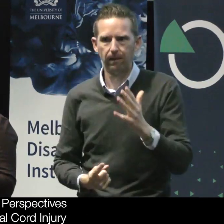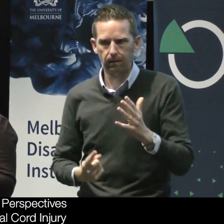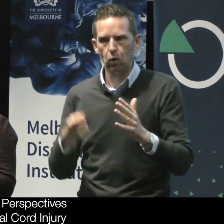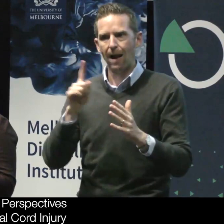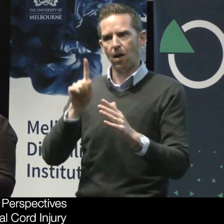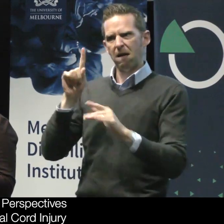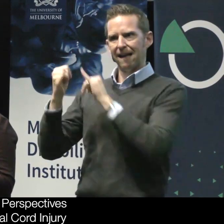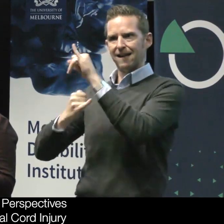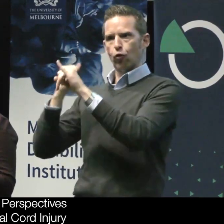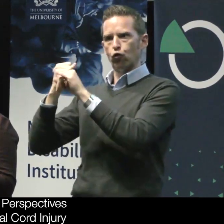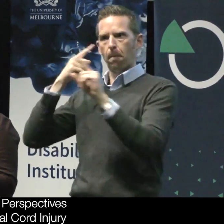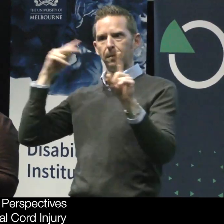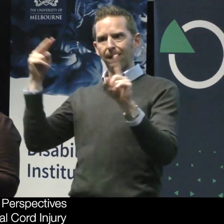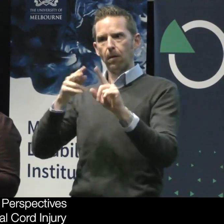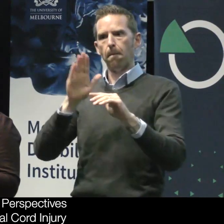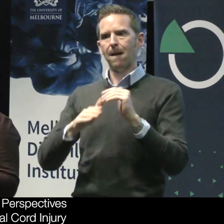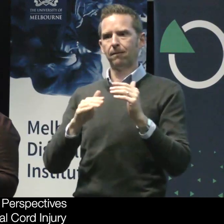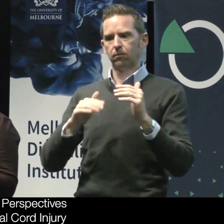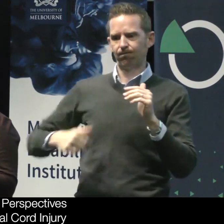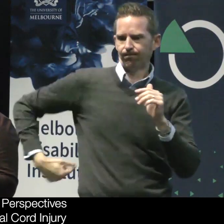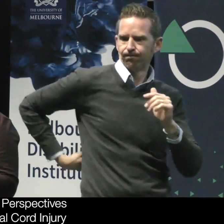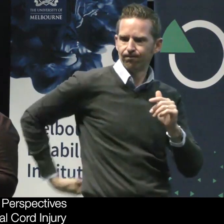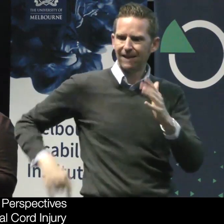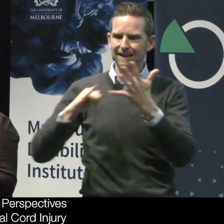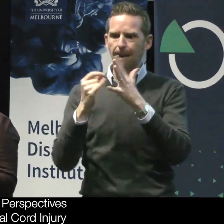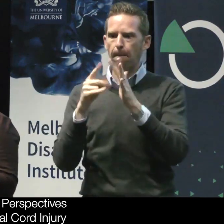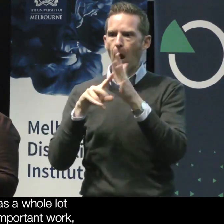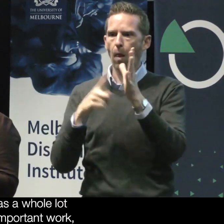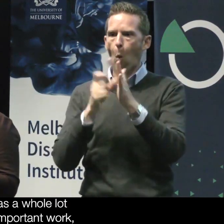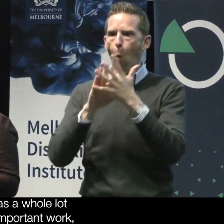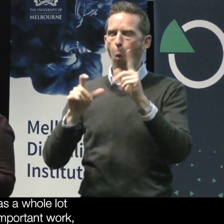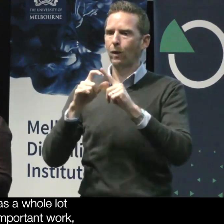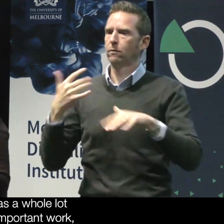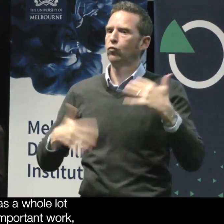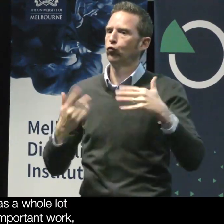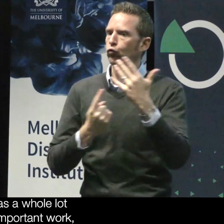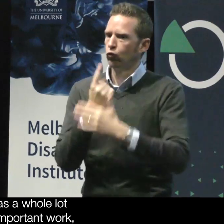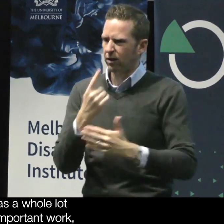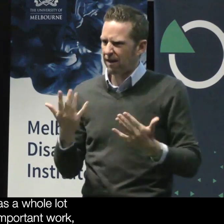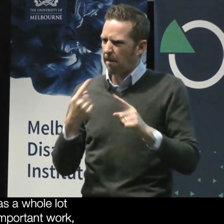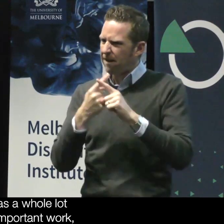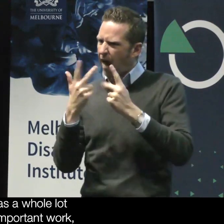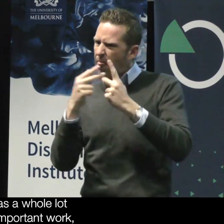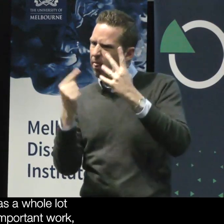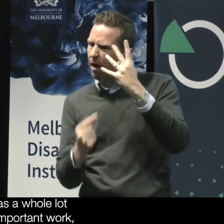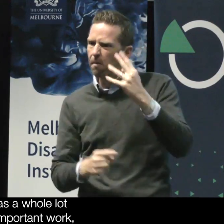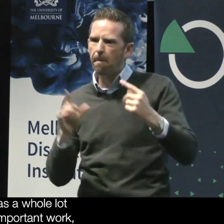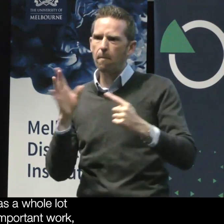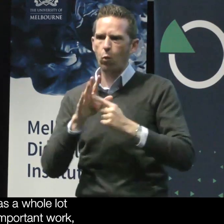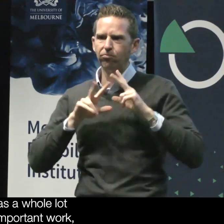international perspectives on spinal cord injury, as well as a whole lot of other important